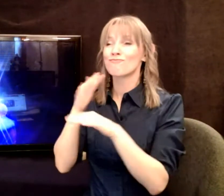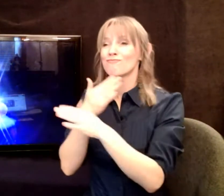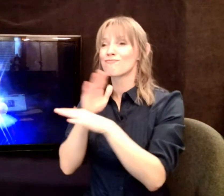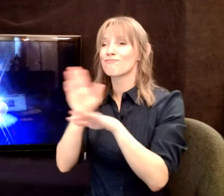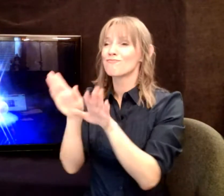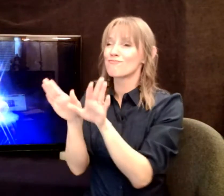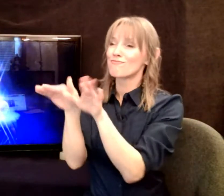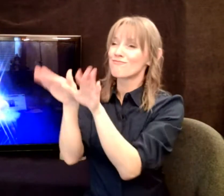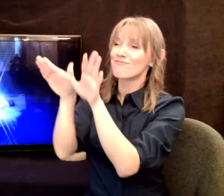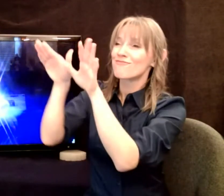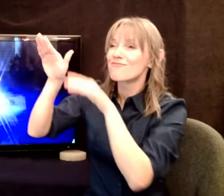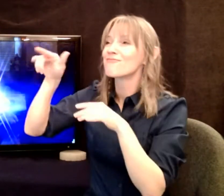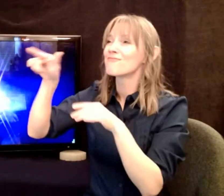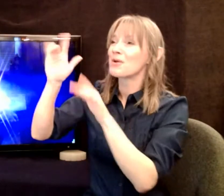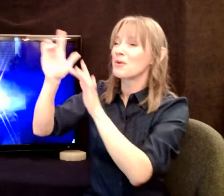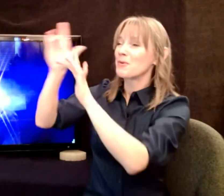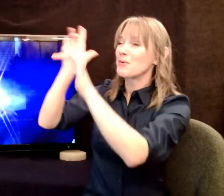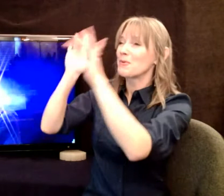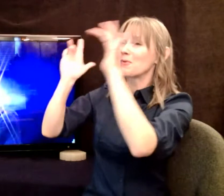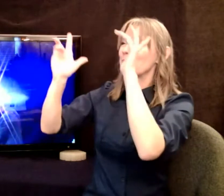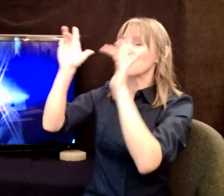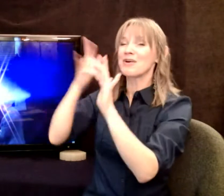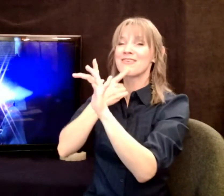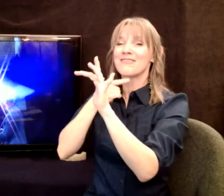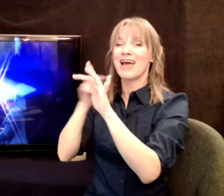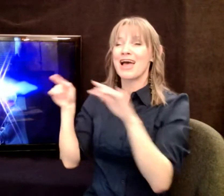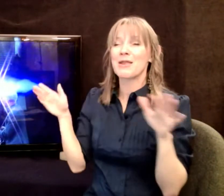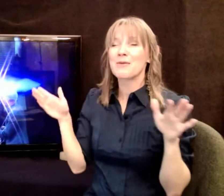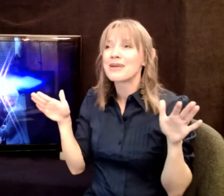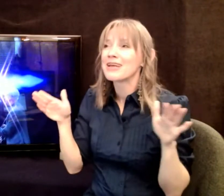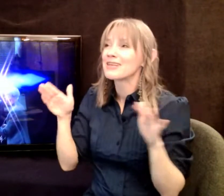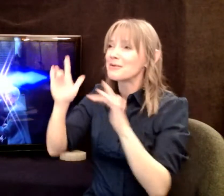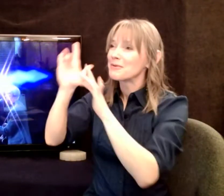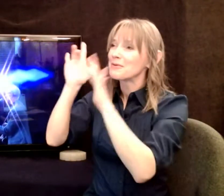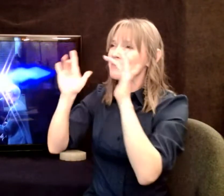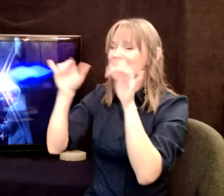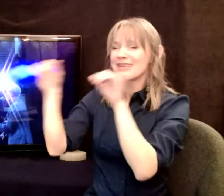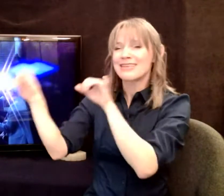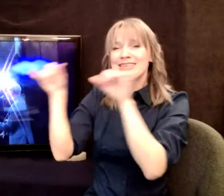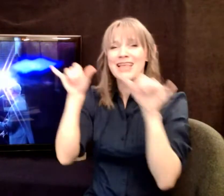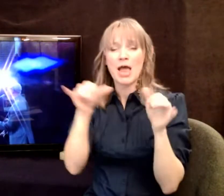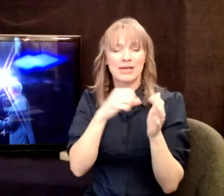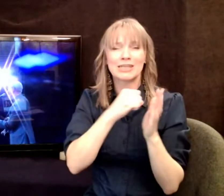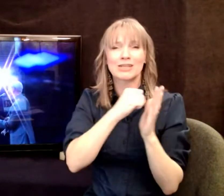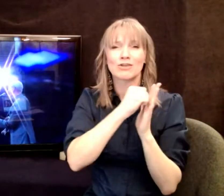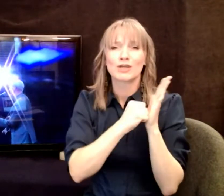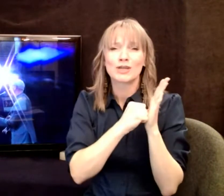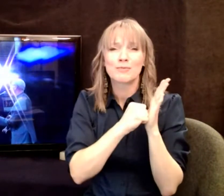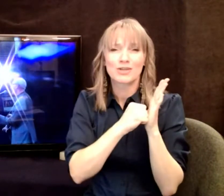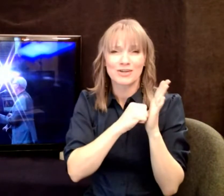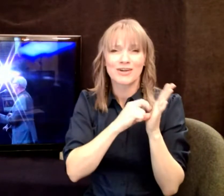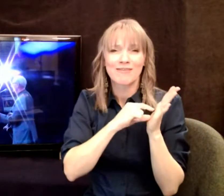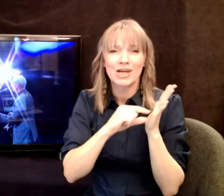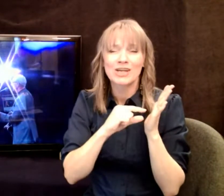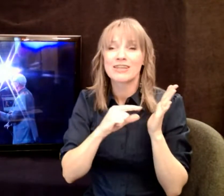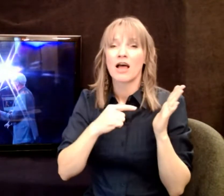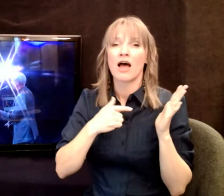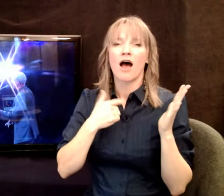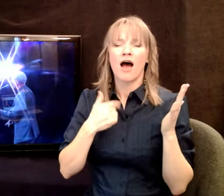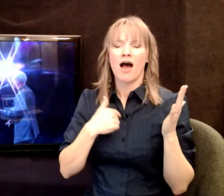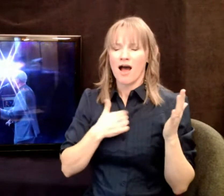burning bush, singing like a scripture verse. It made me want to bow my